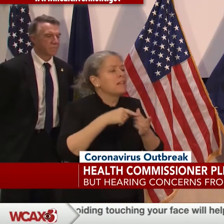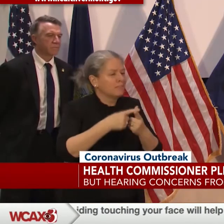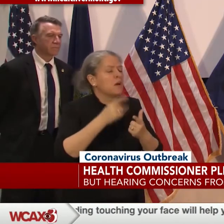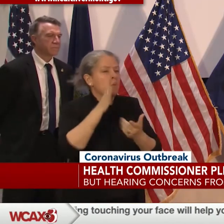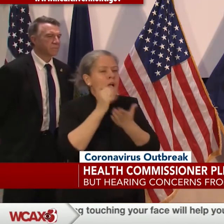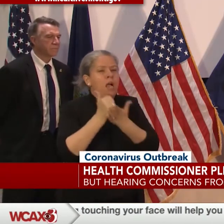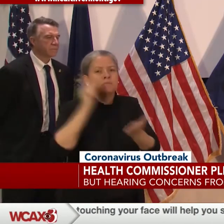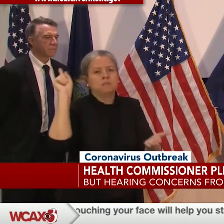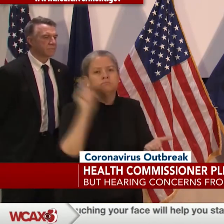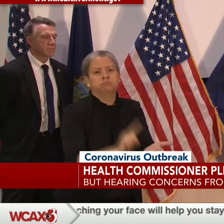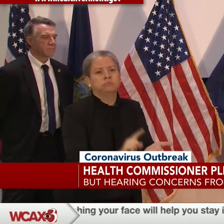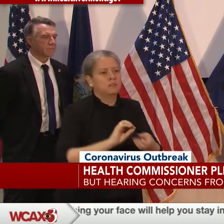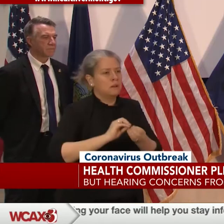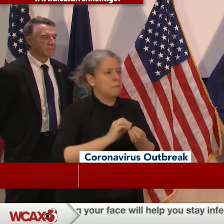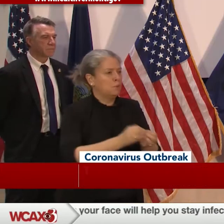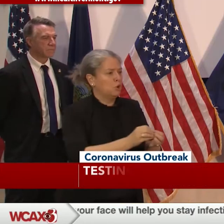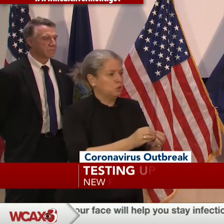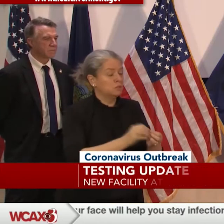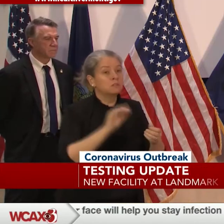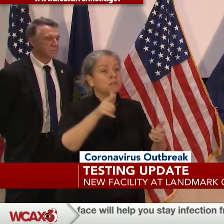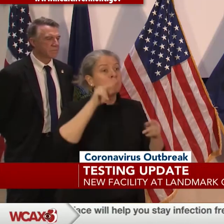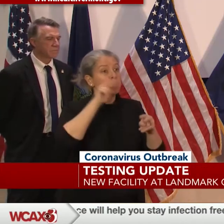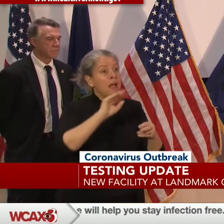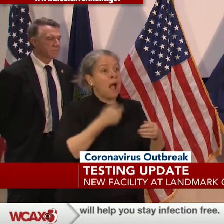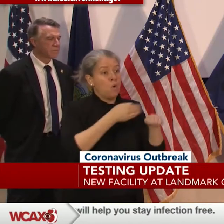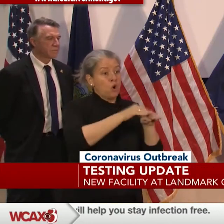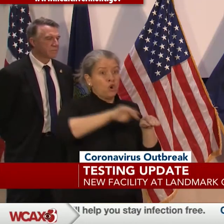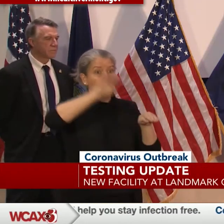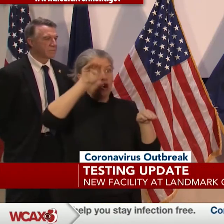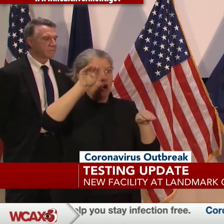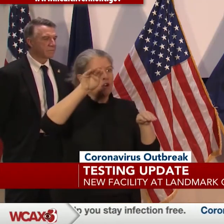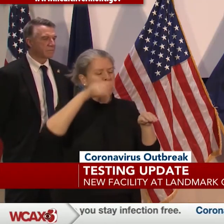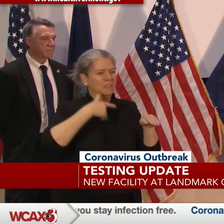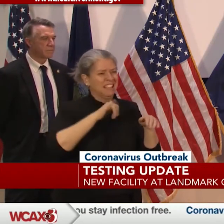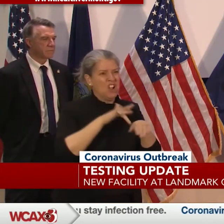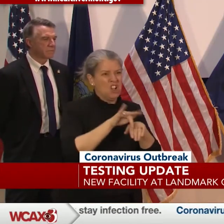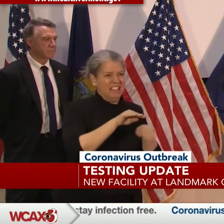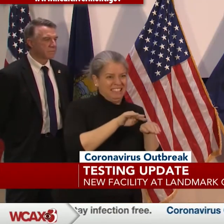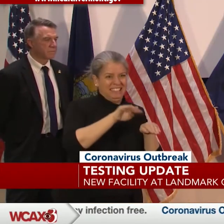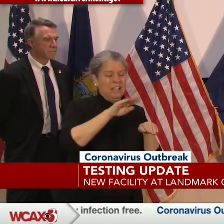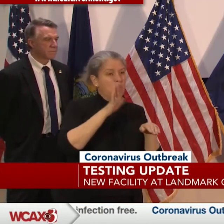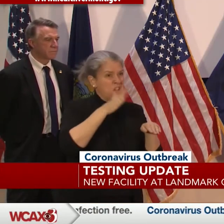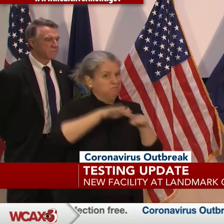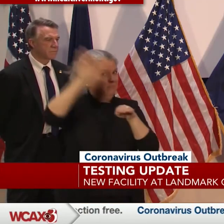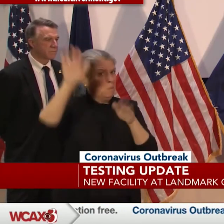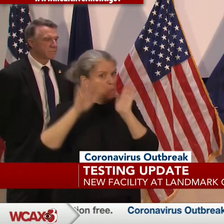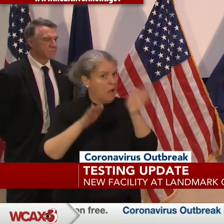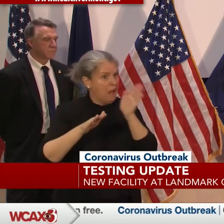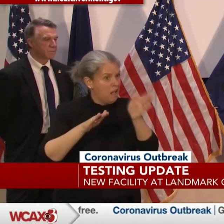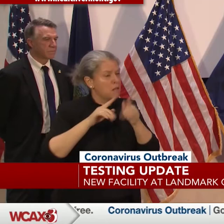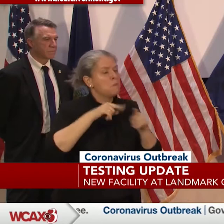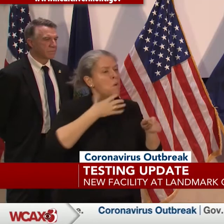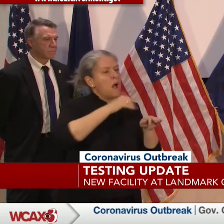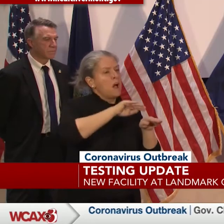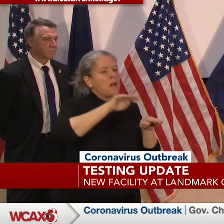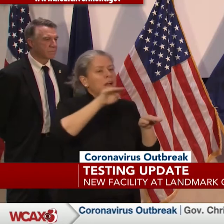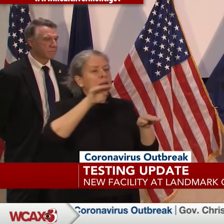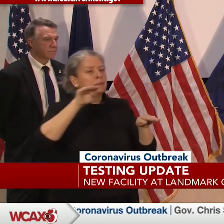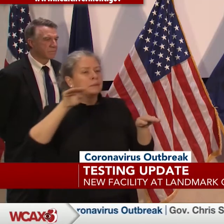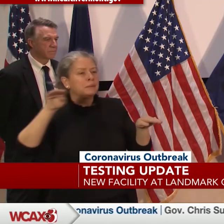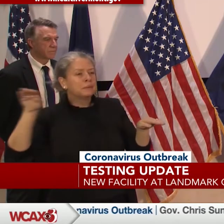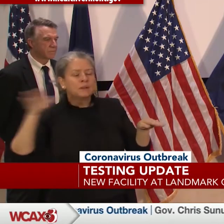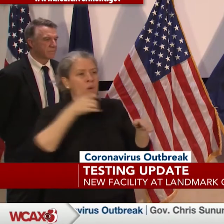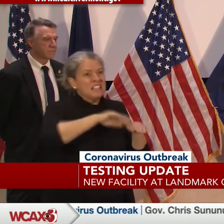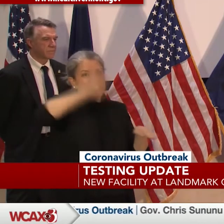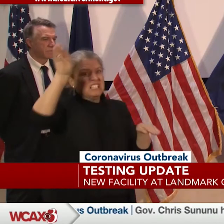of positive cases that we hope that increased testing can have a large impact on our ability to flatten the curve.